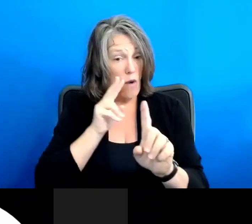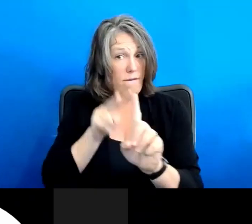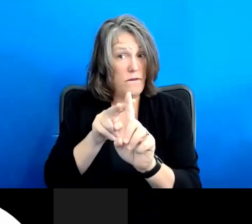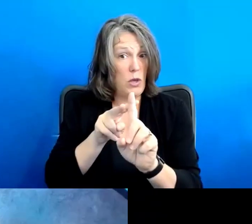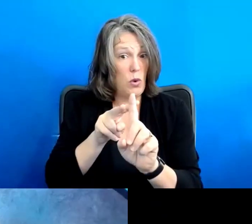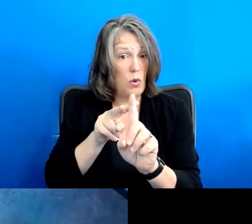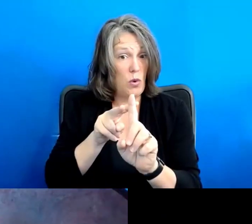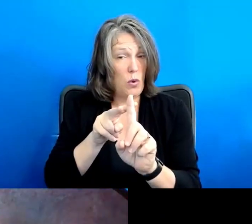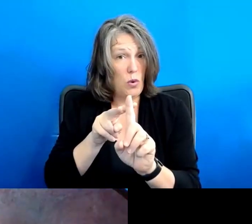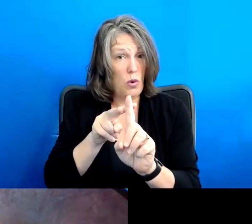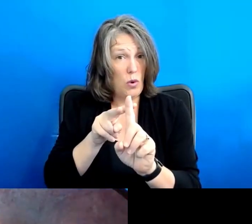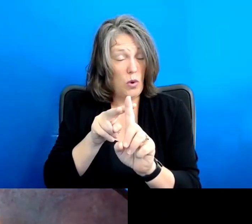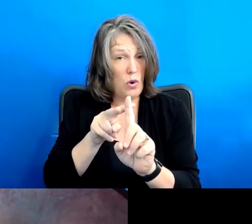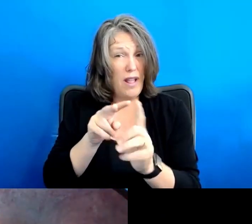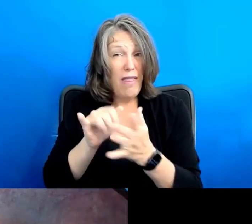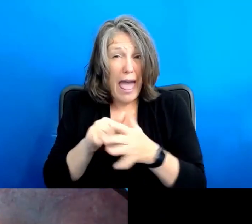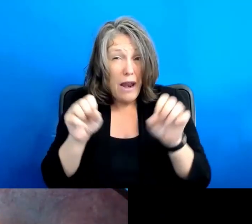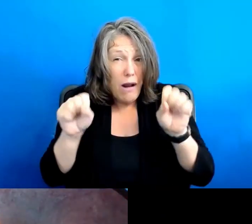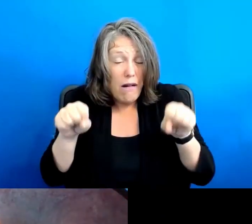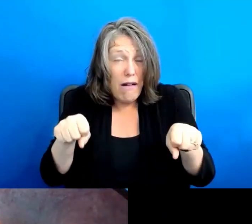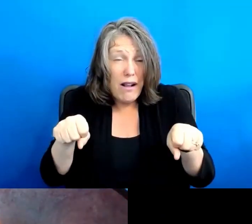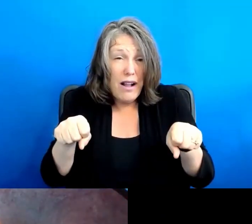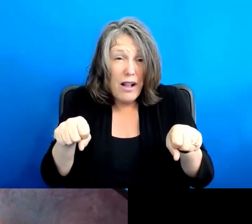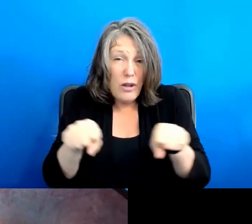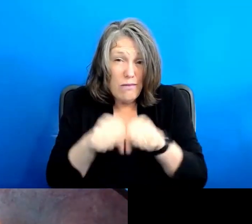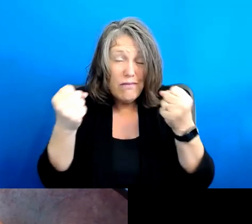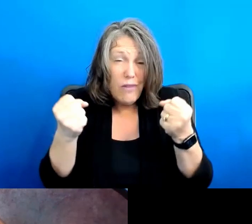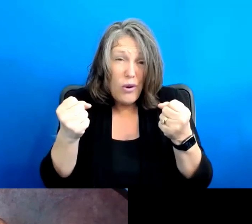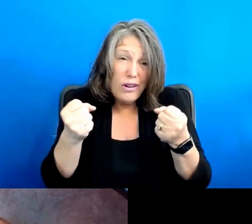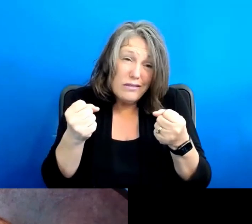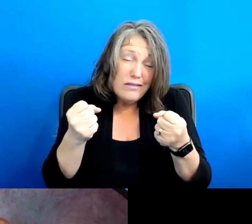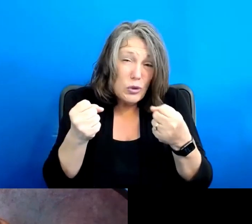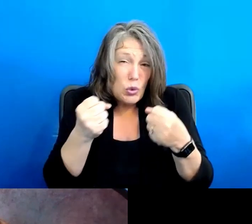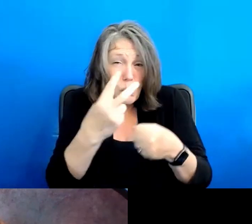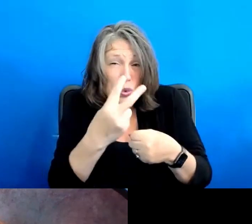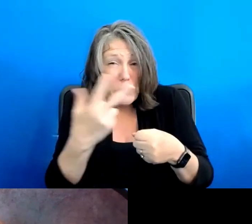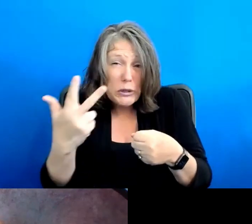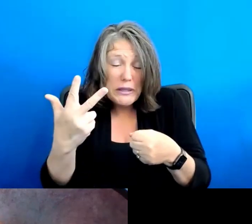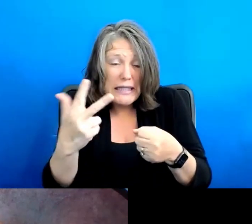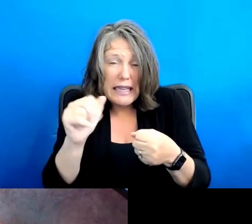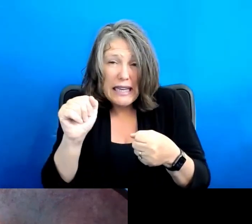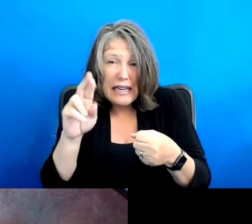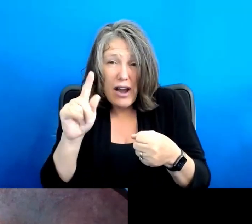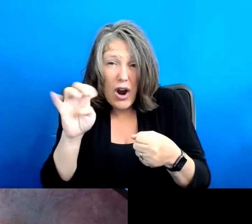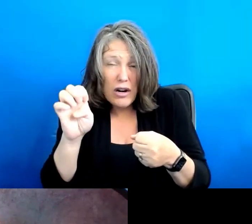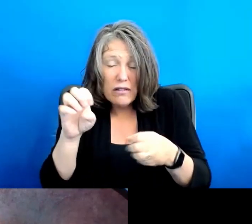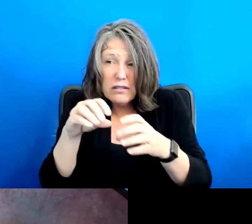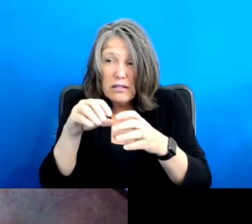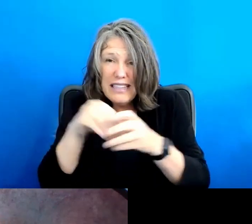it offended or potentially offended against 2 or 3 articles in the UN